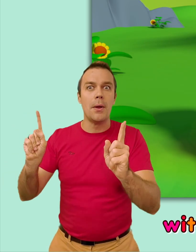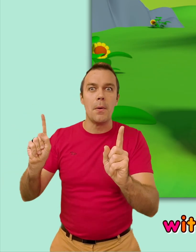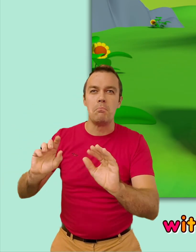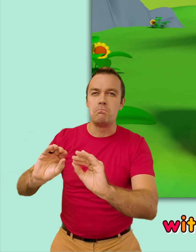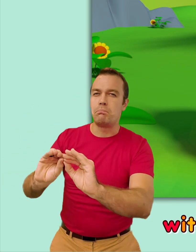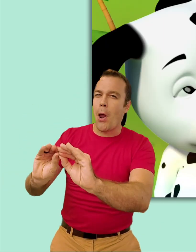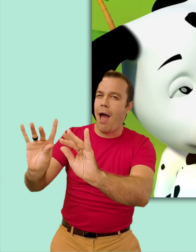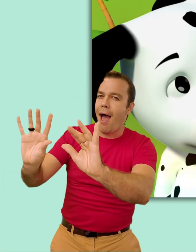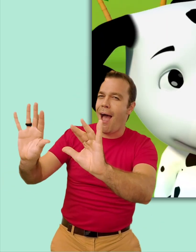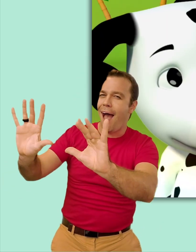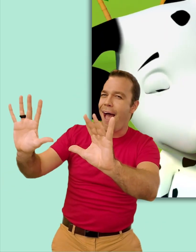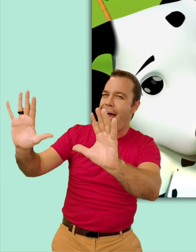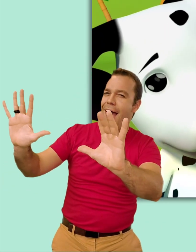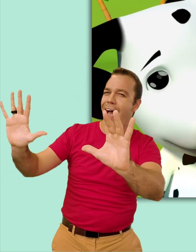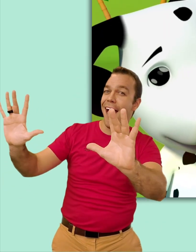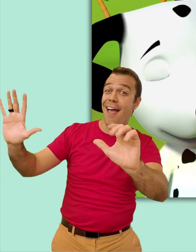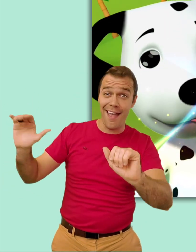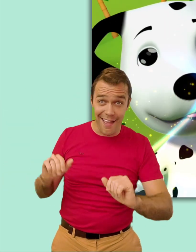new brightness.